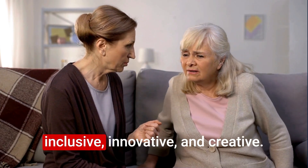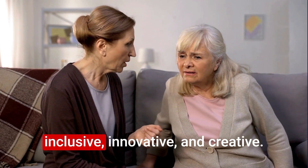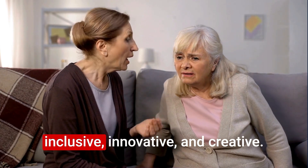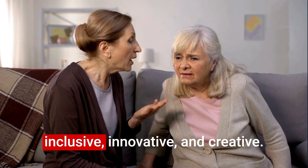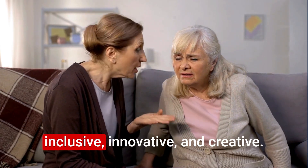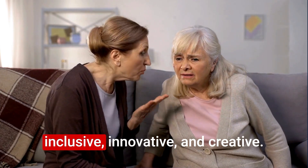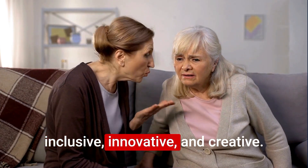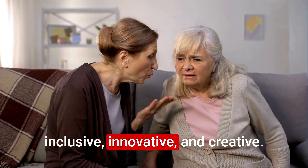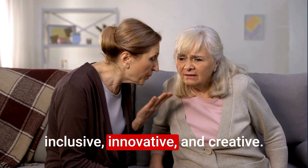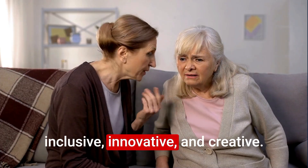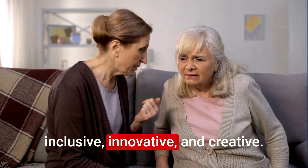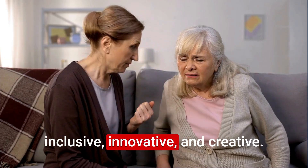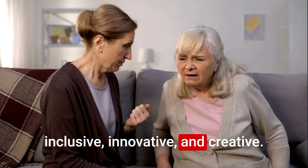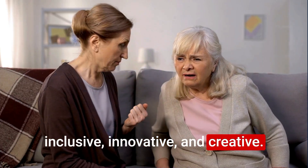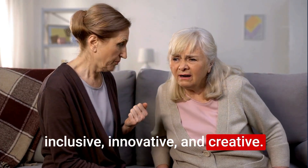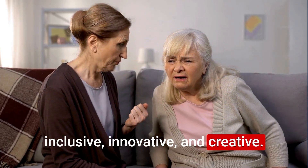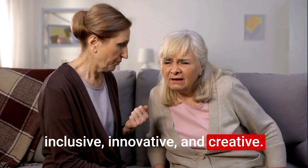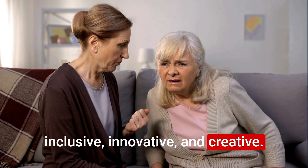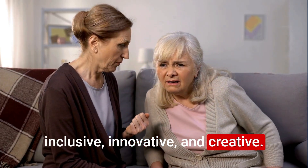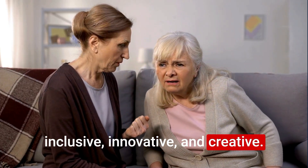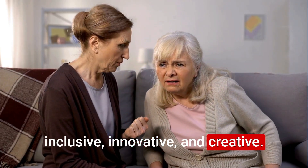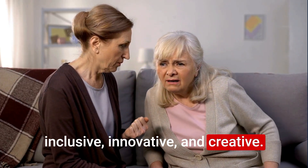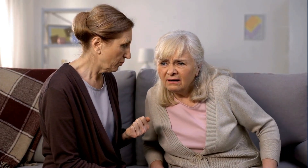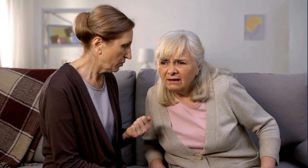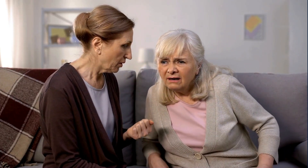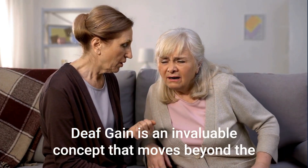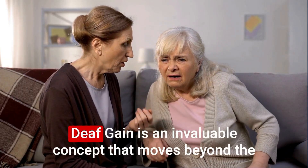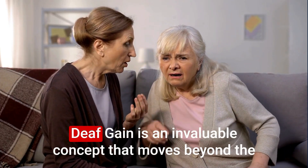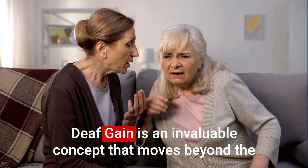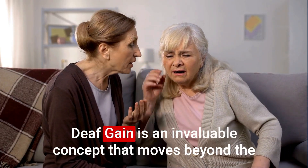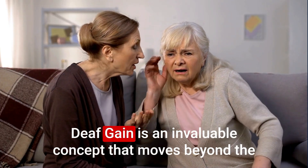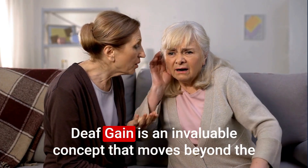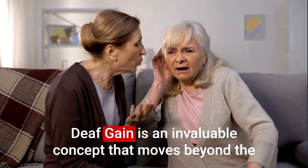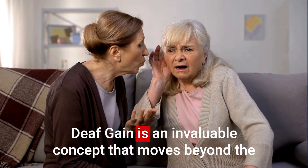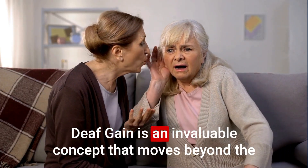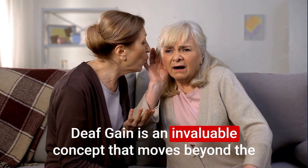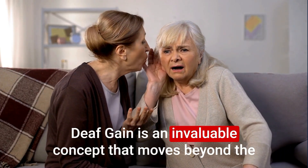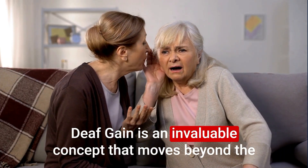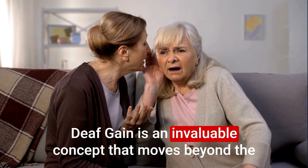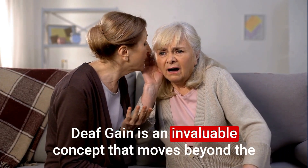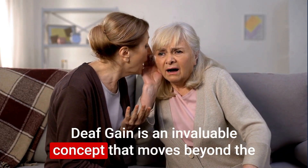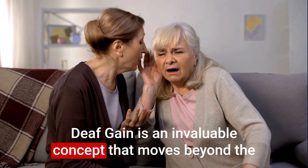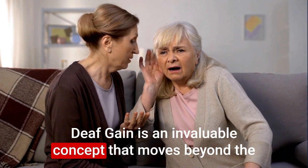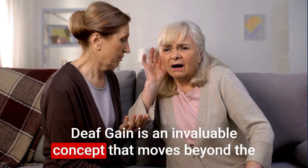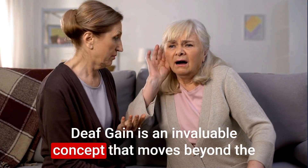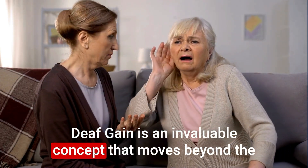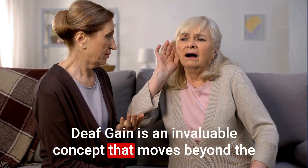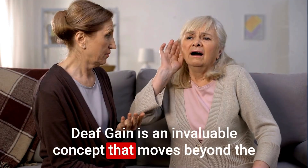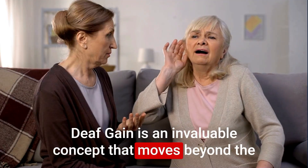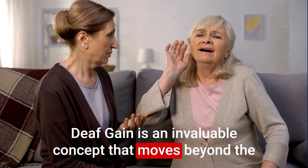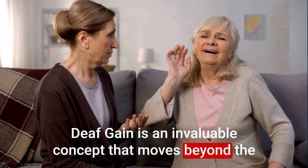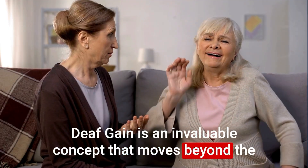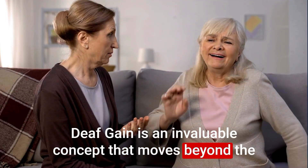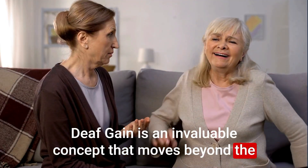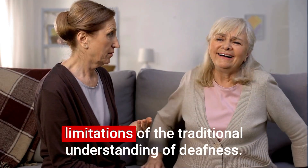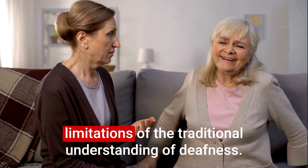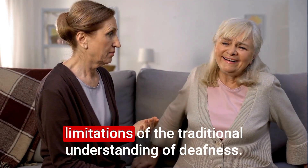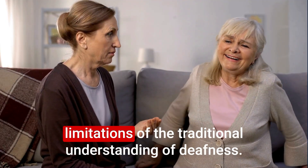inclusive, innovative, and creative. Deaf gain is an invaluable concept that moves beyond the limitations